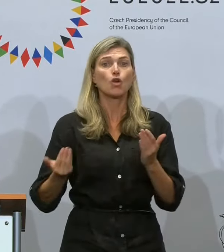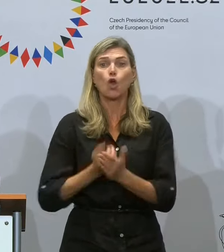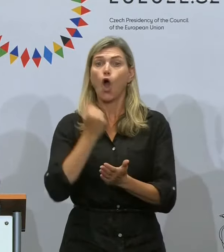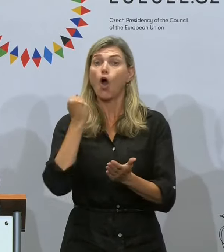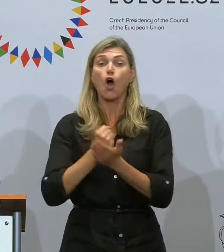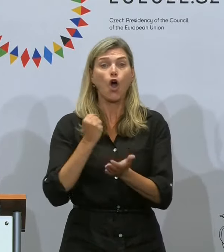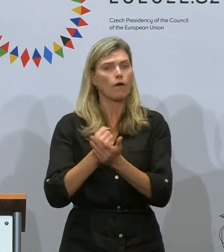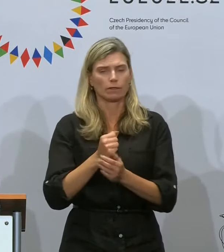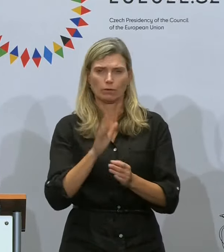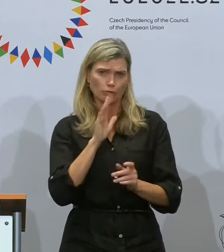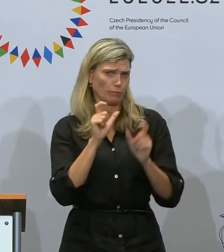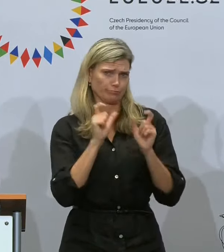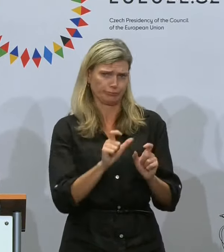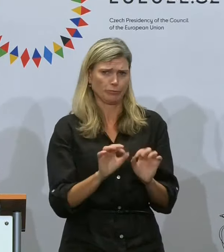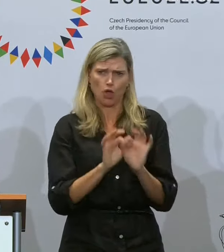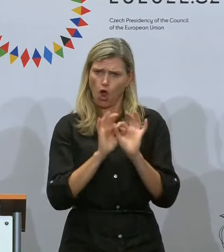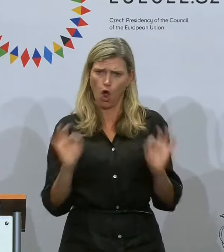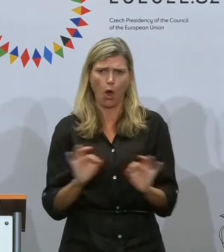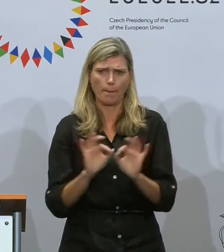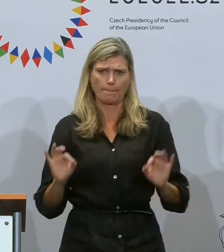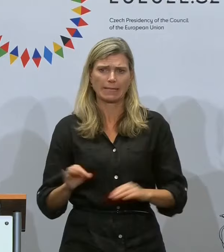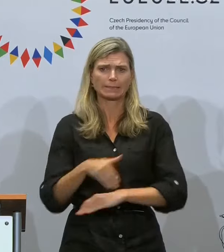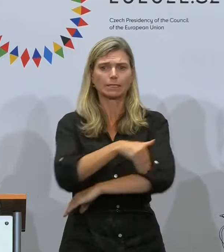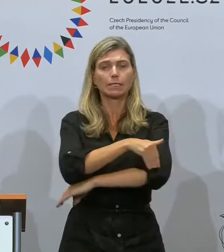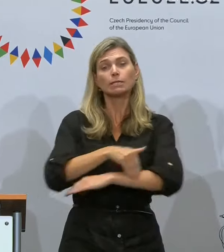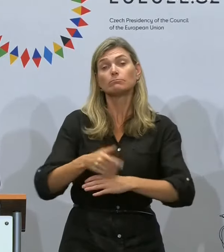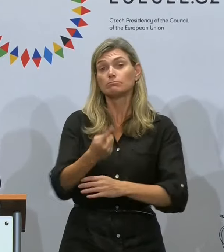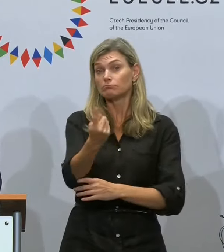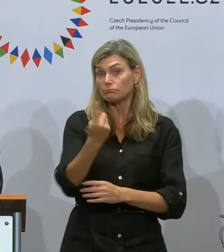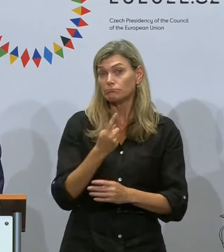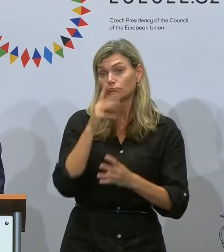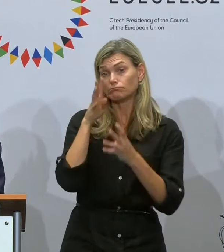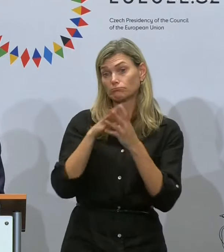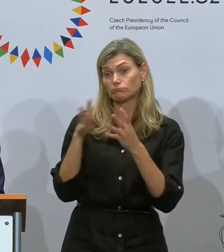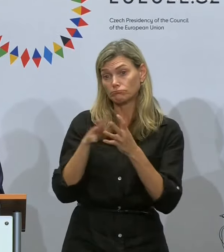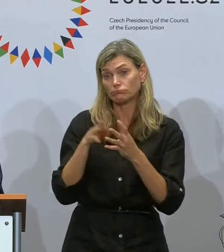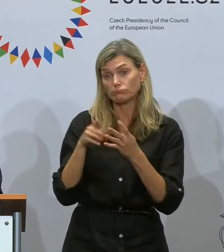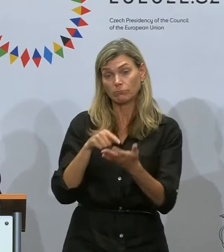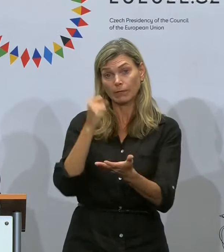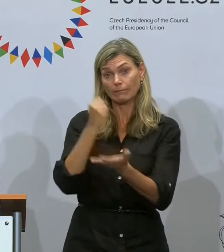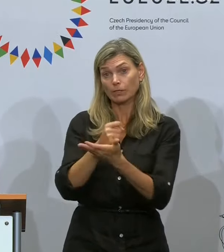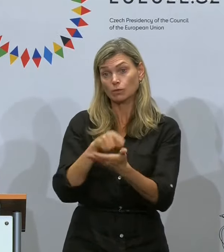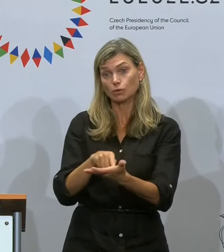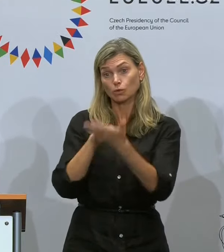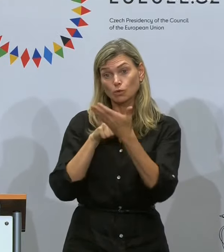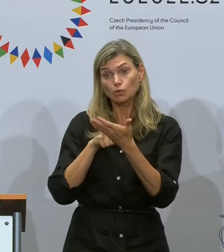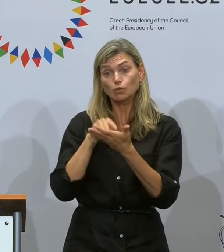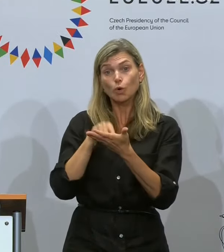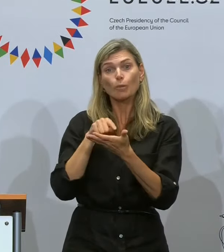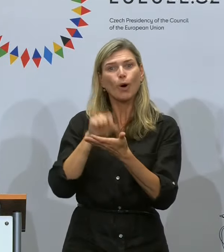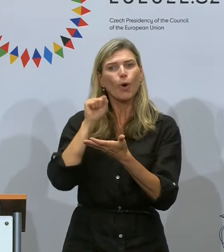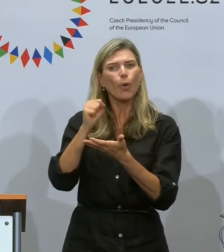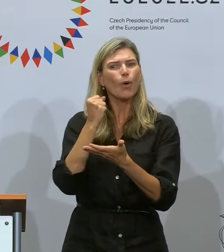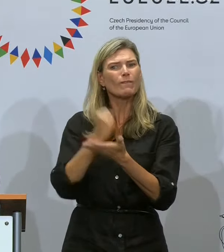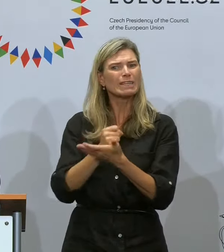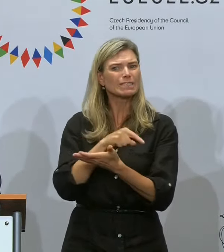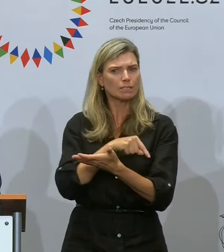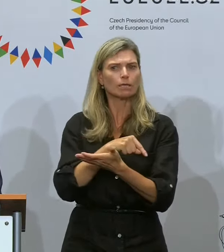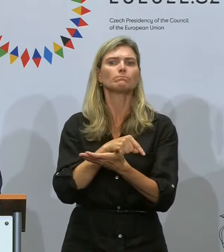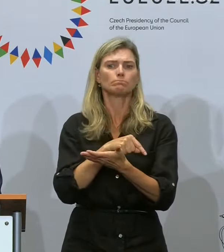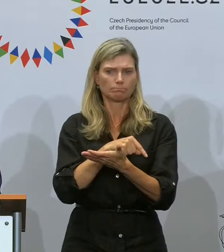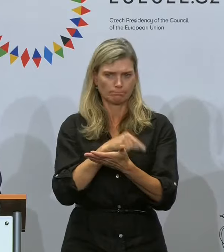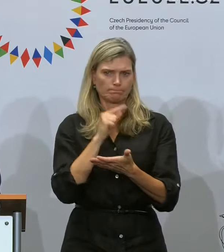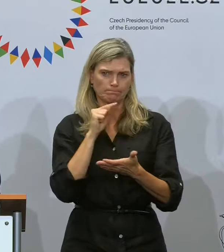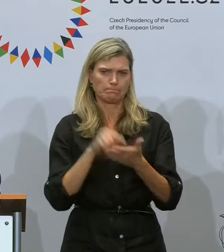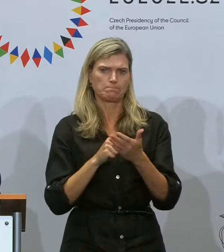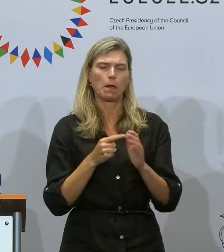control, the border crossing, certainly you need a visa. But a visa in certain circumstances may not